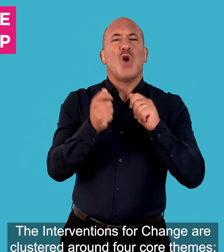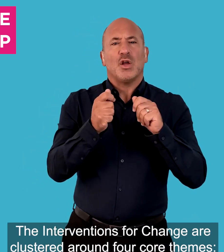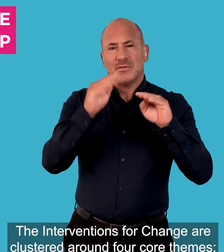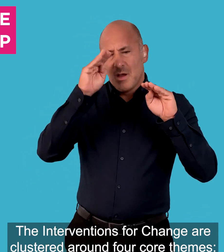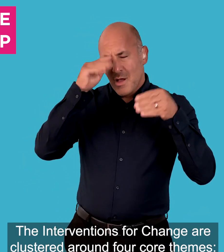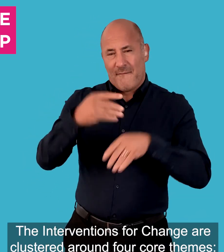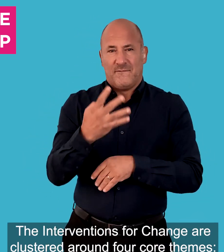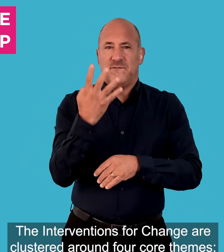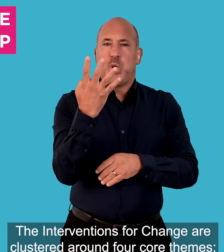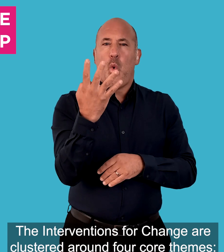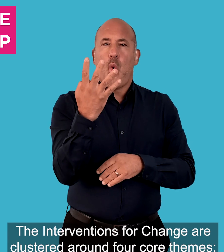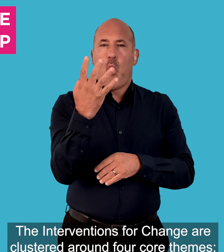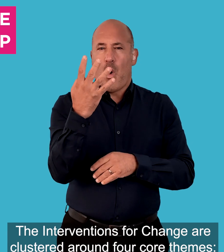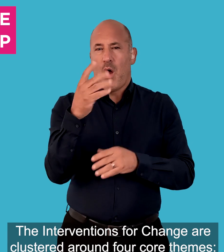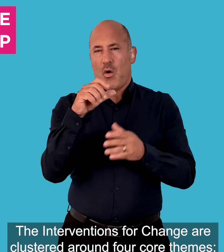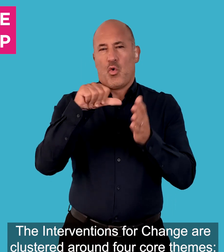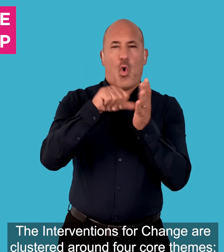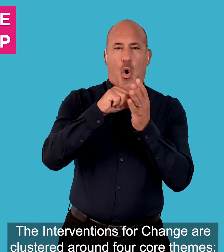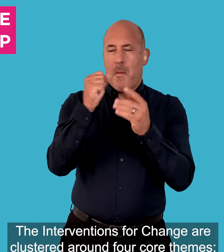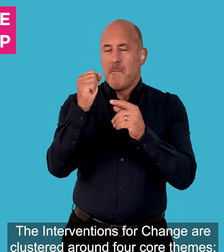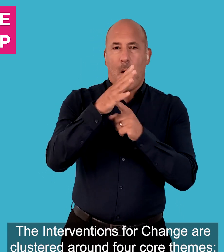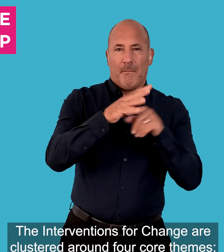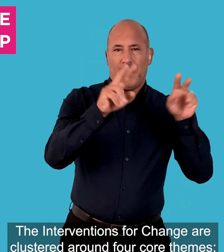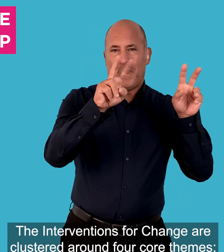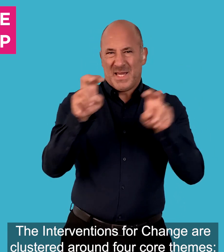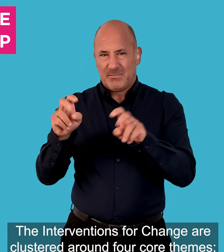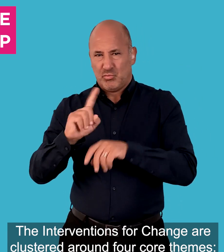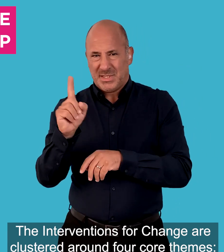are clustered around 4 core themes: